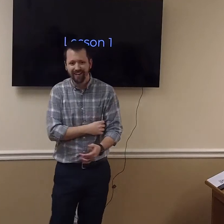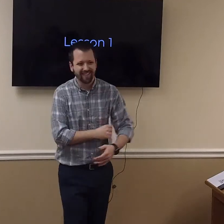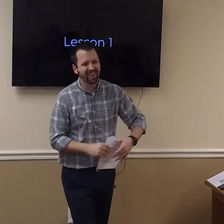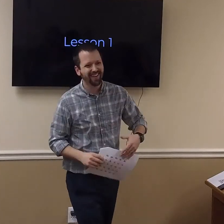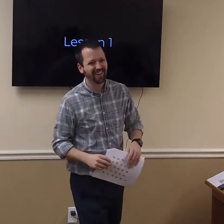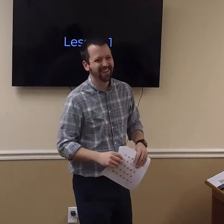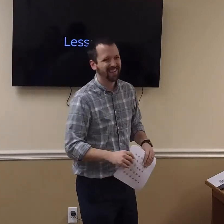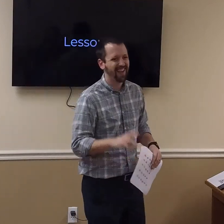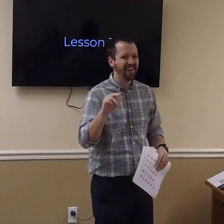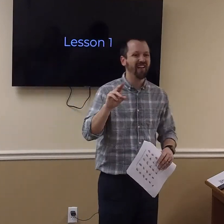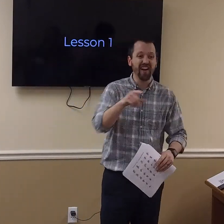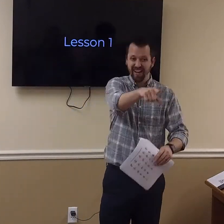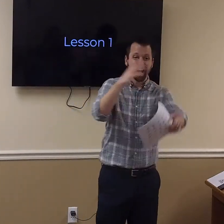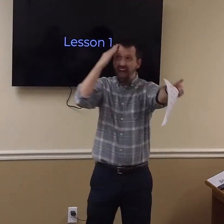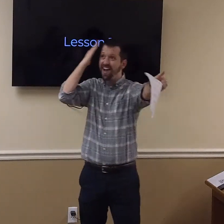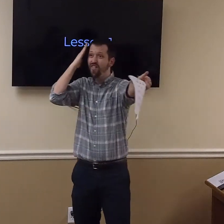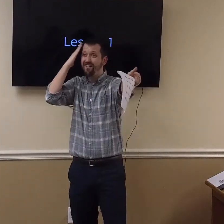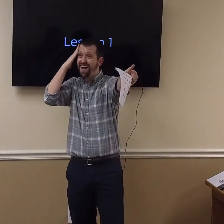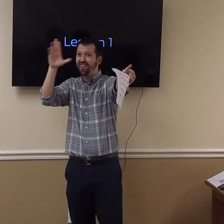I know that now. Yeah, no,